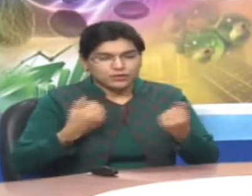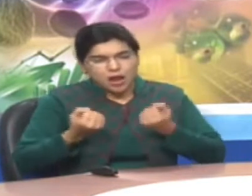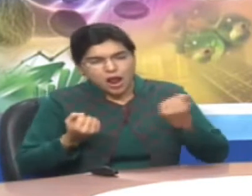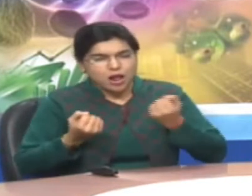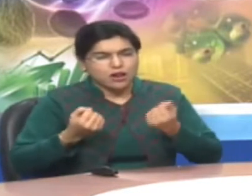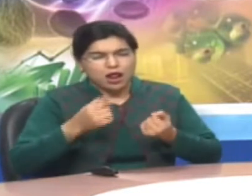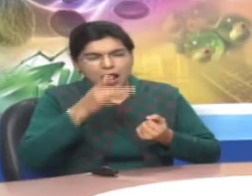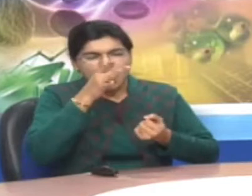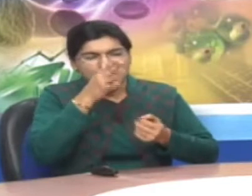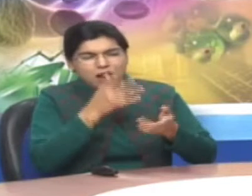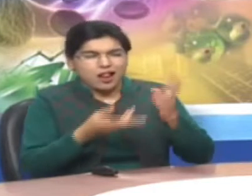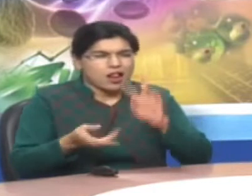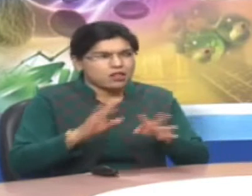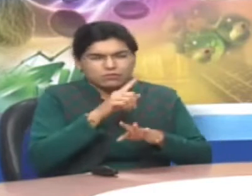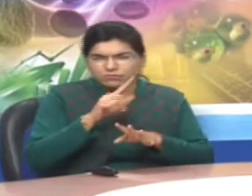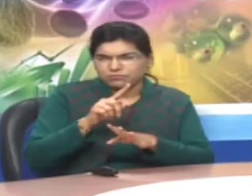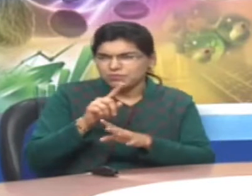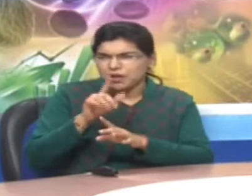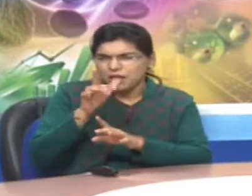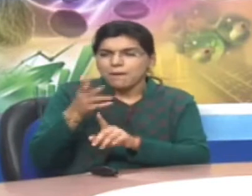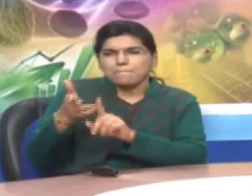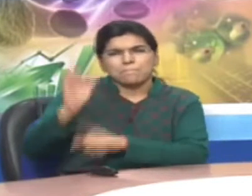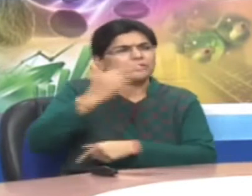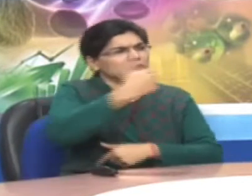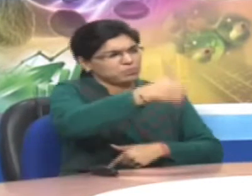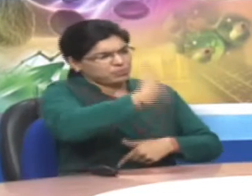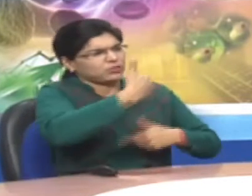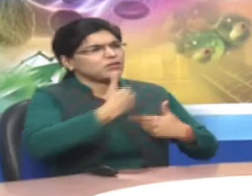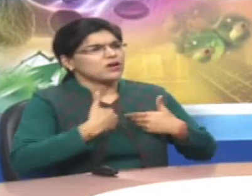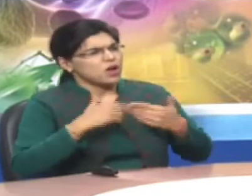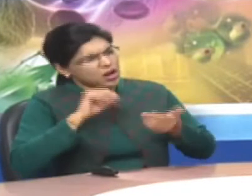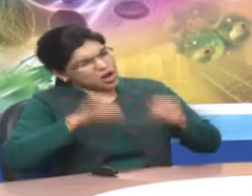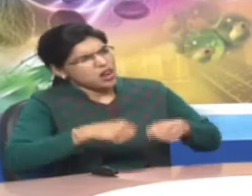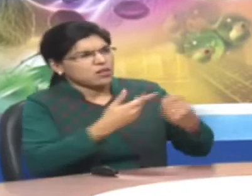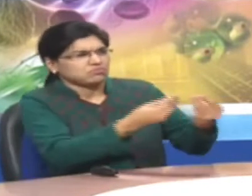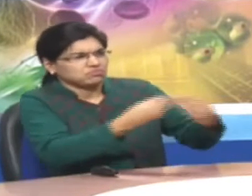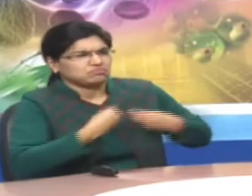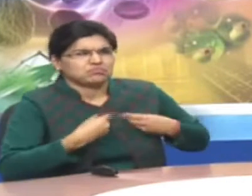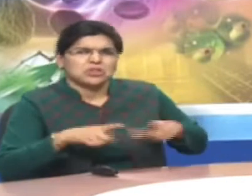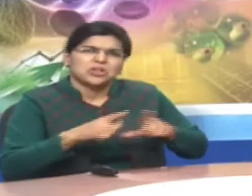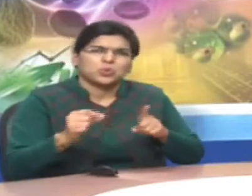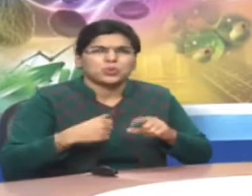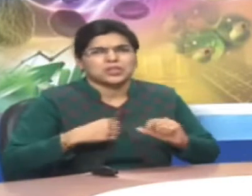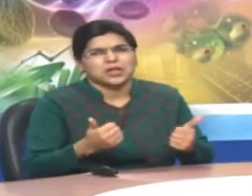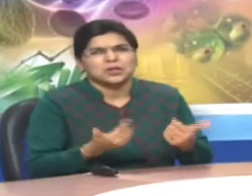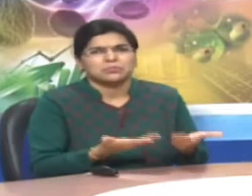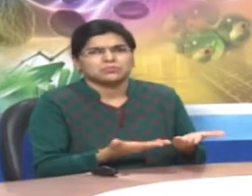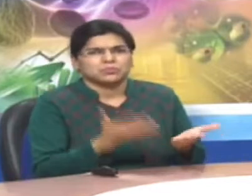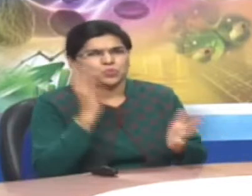you. If you find it's fake, you have got me in the car and you have still got your gun.